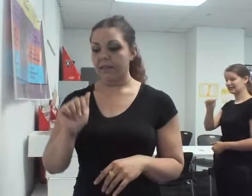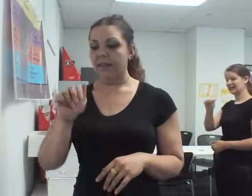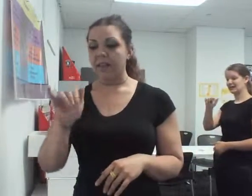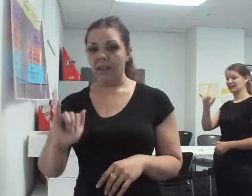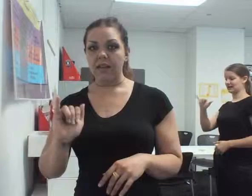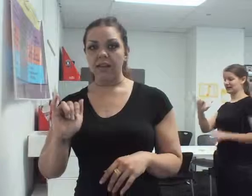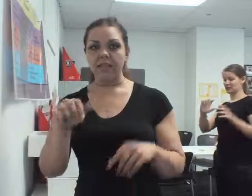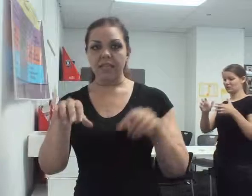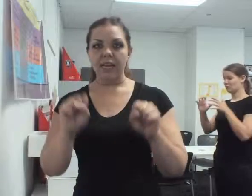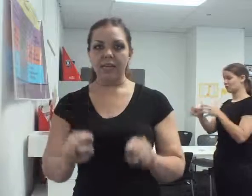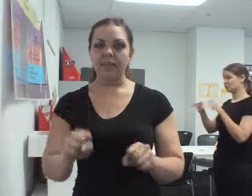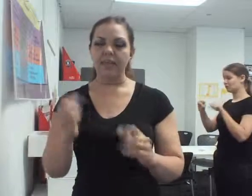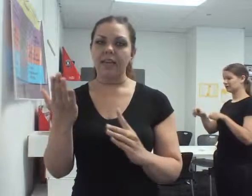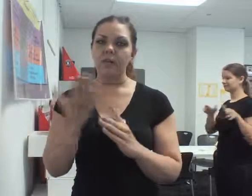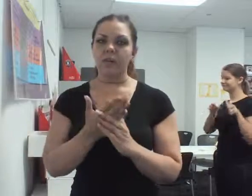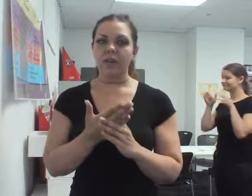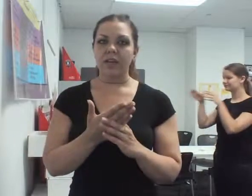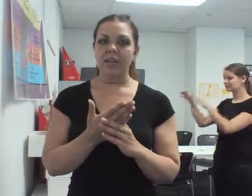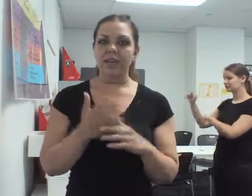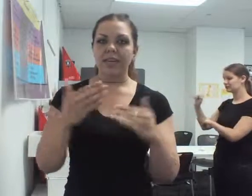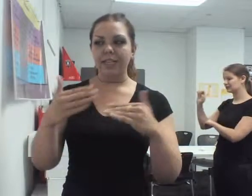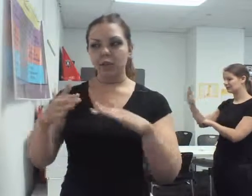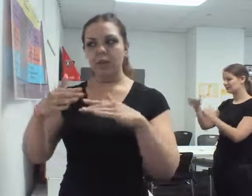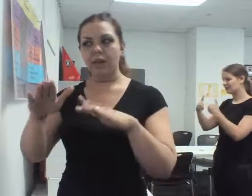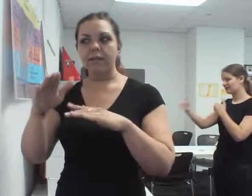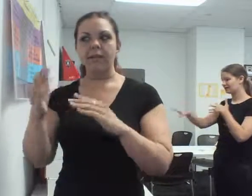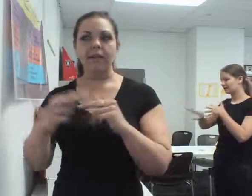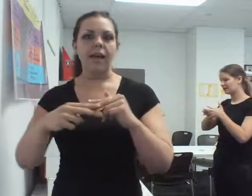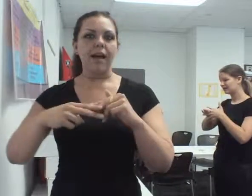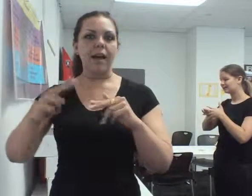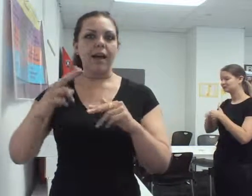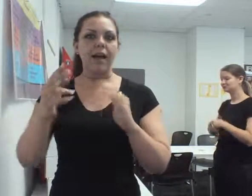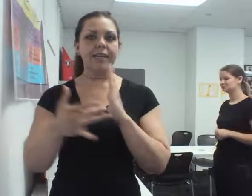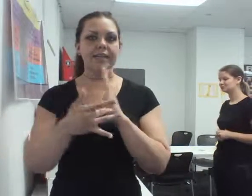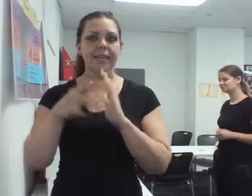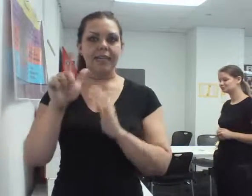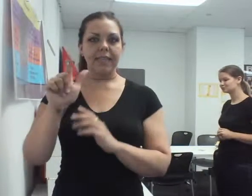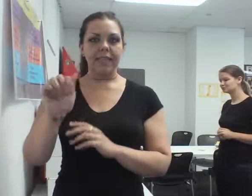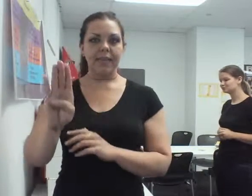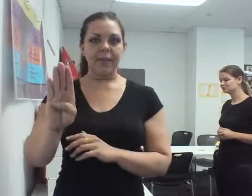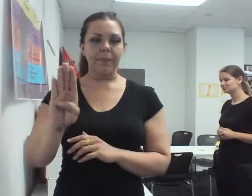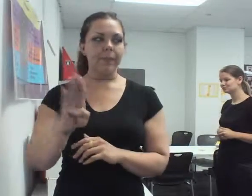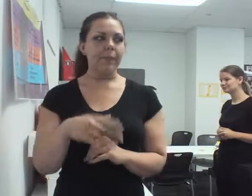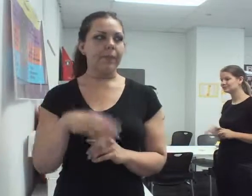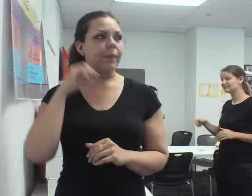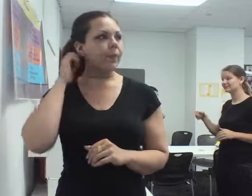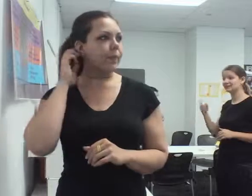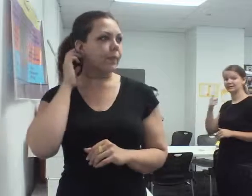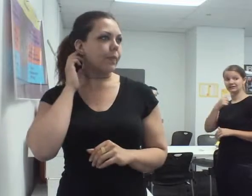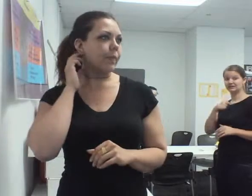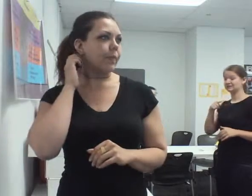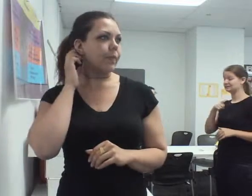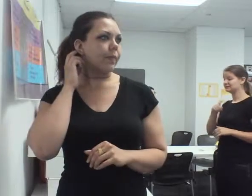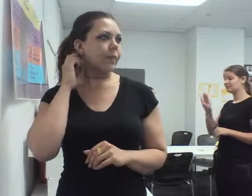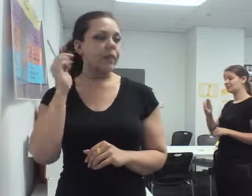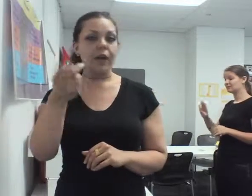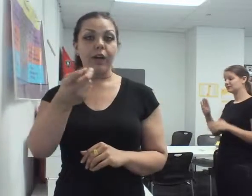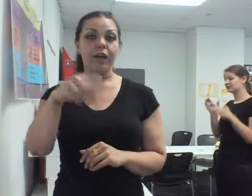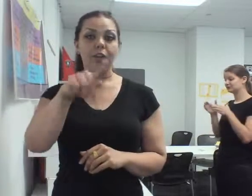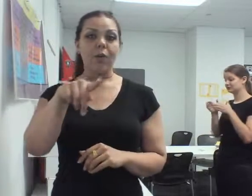take the break and then scoot on over into the high-tech lab. You guys can come back in here, 1, 2, 3, 4, 5, there's only